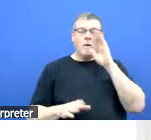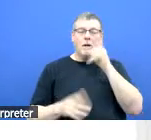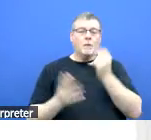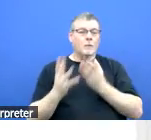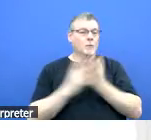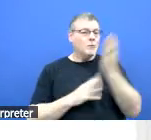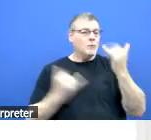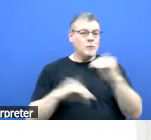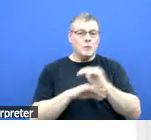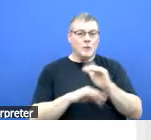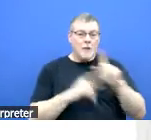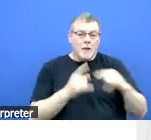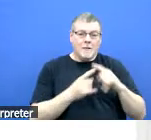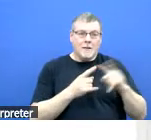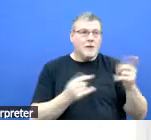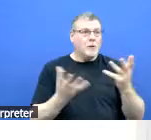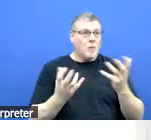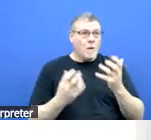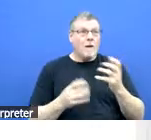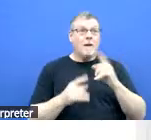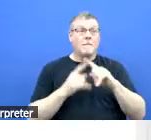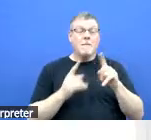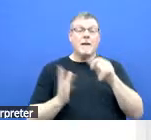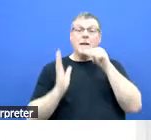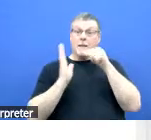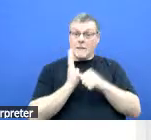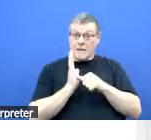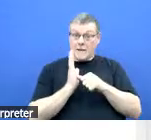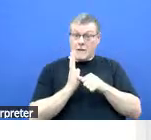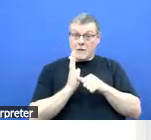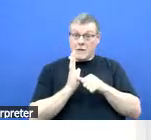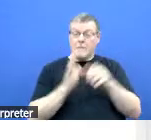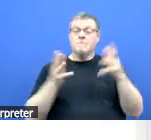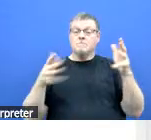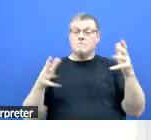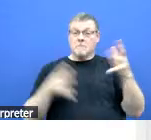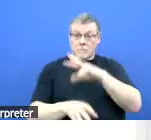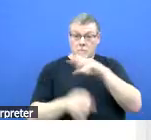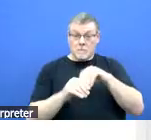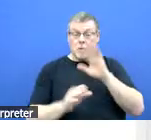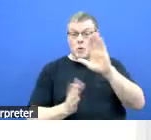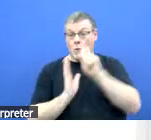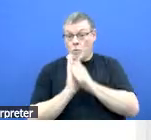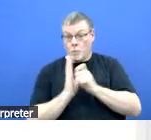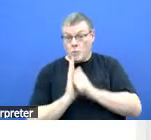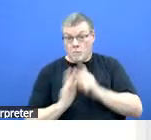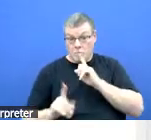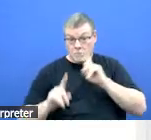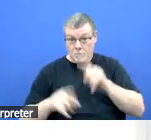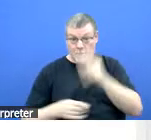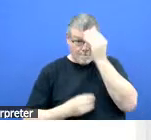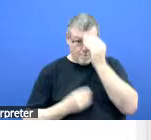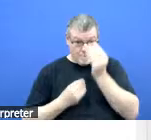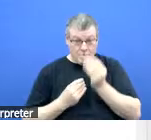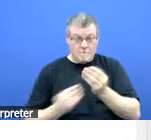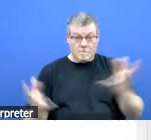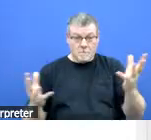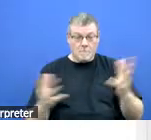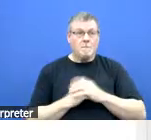this evening unless you want me to, but the letter does contain the written responses or information as